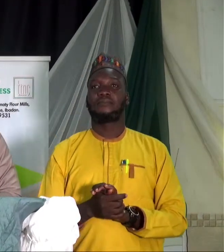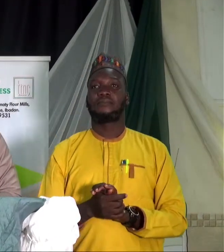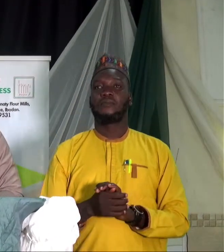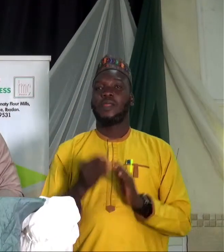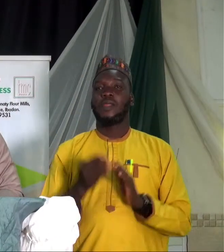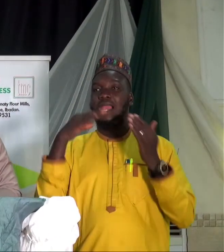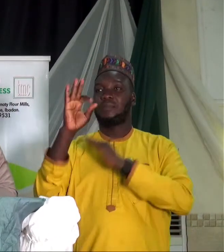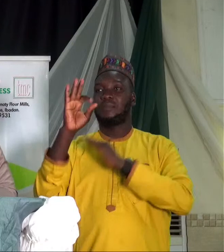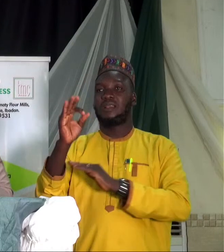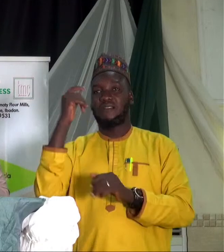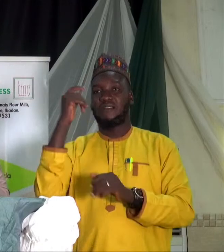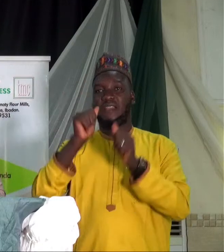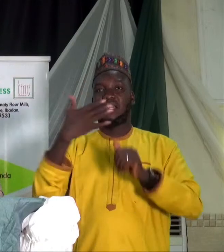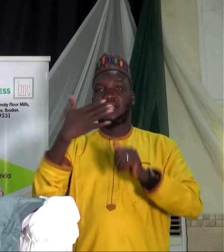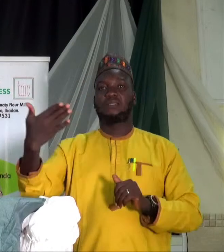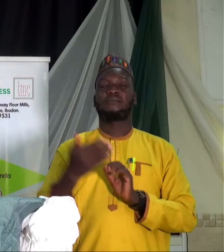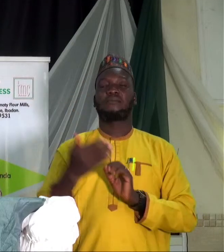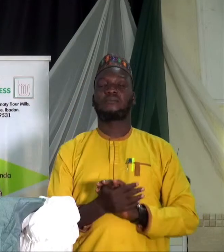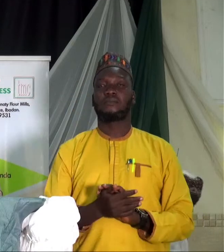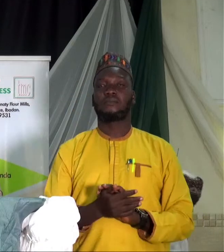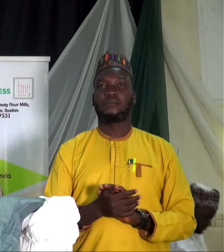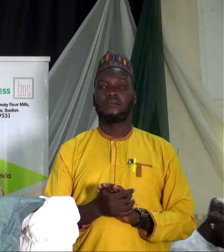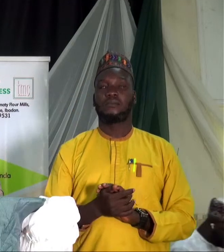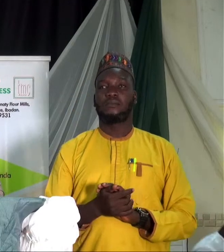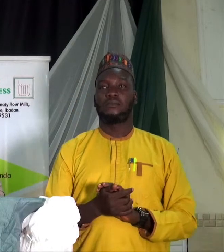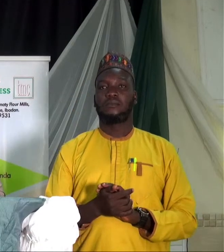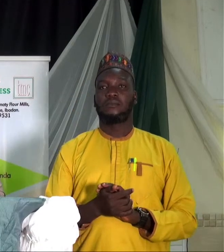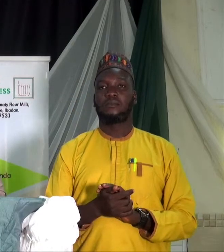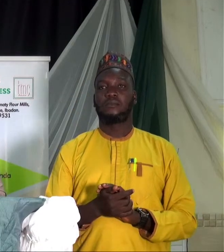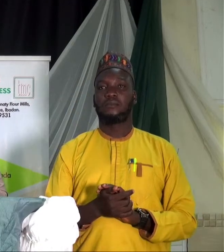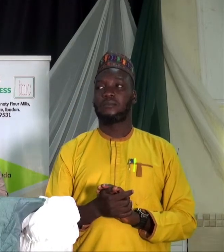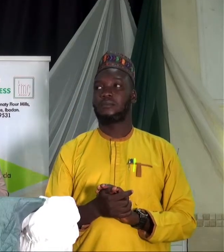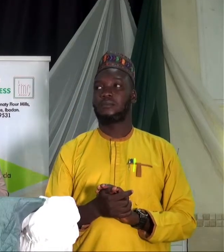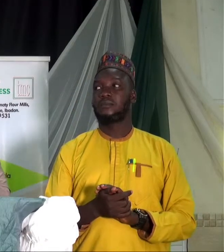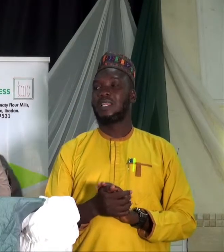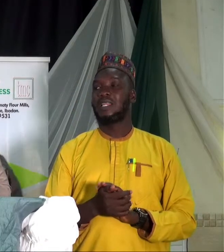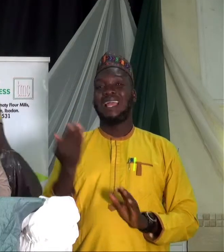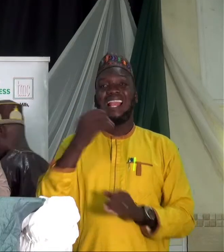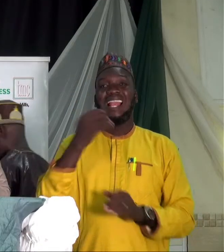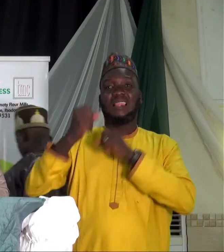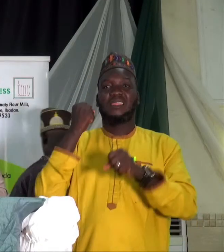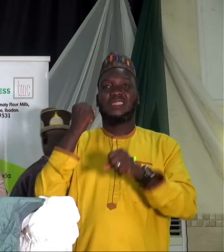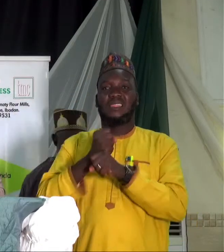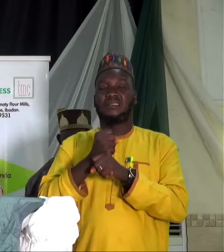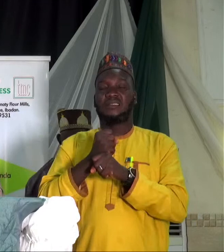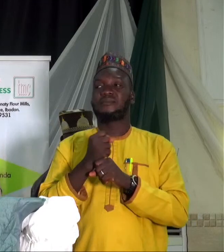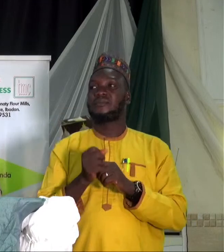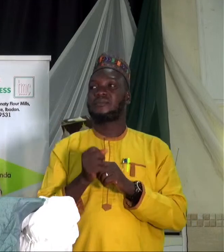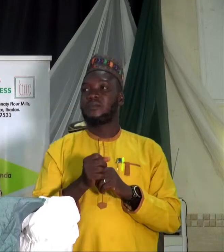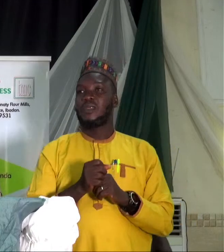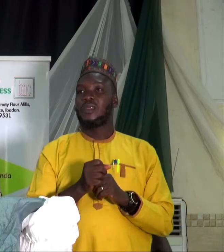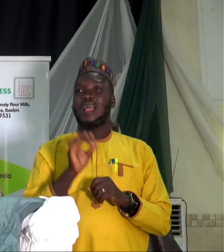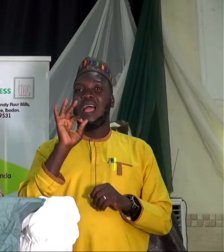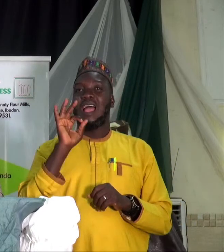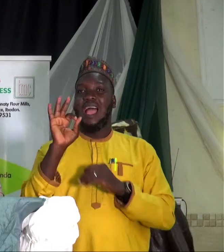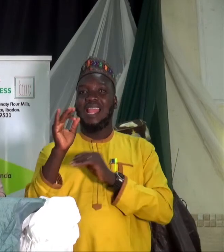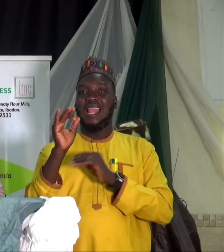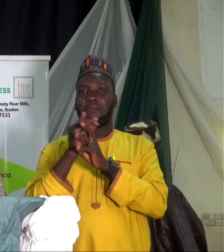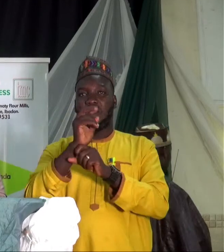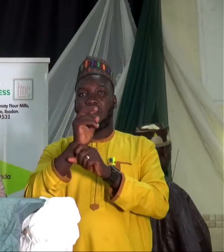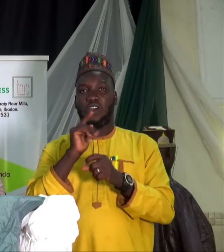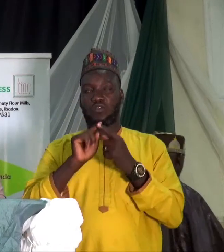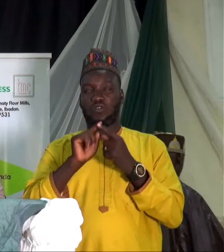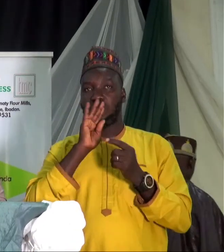alhamdulillah rabbil alamin ni odun to koja olohun kadara ka wa kan wa nbi